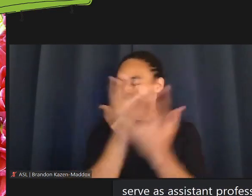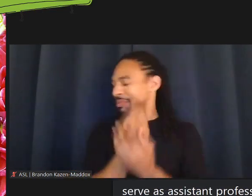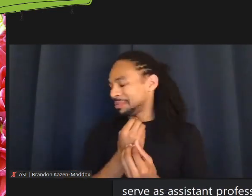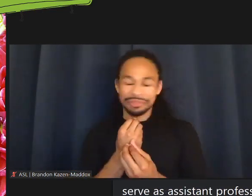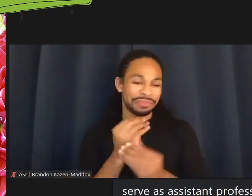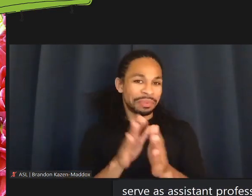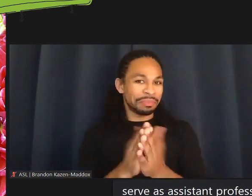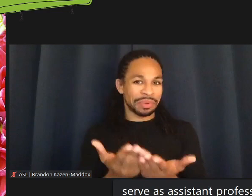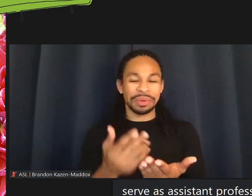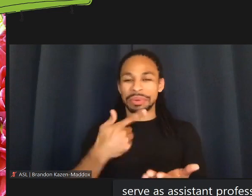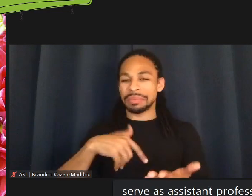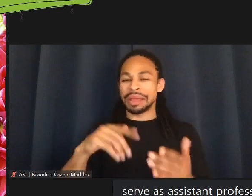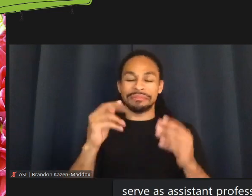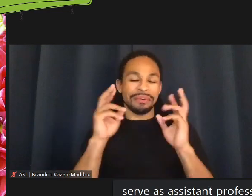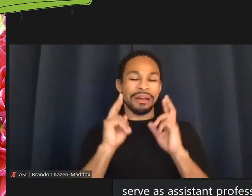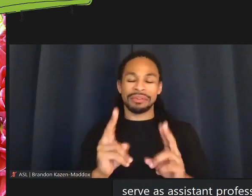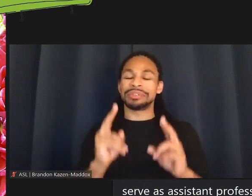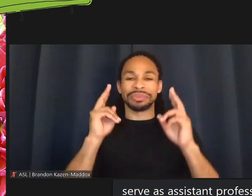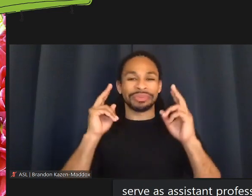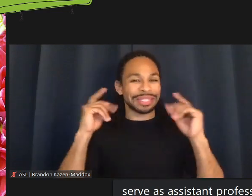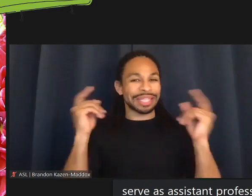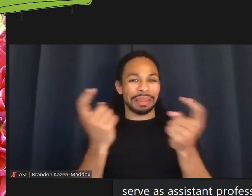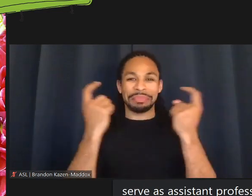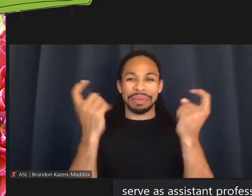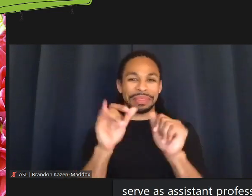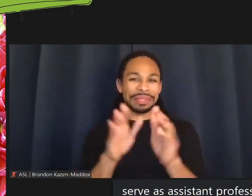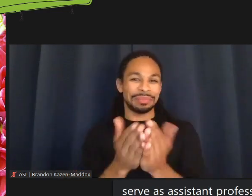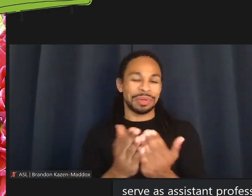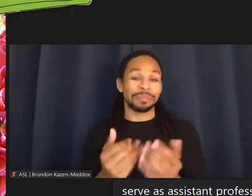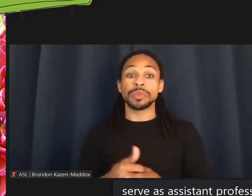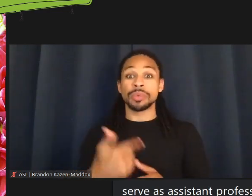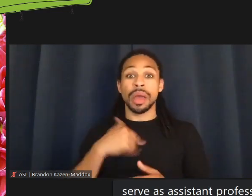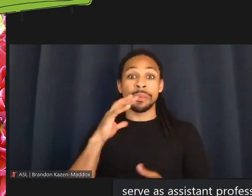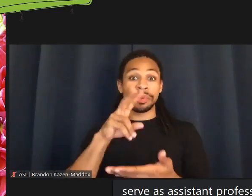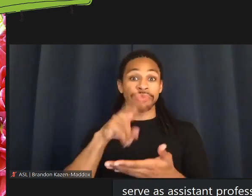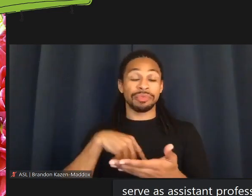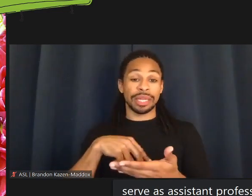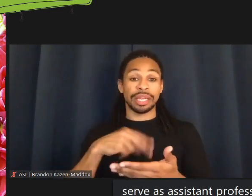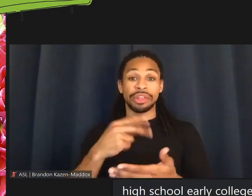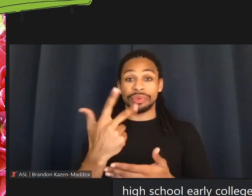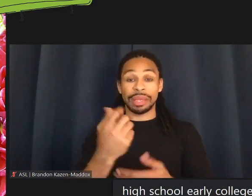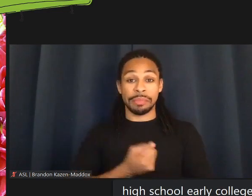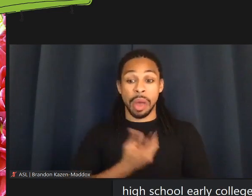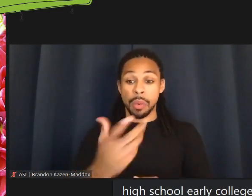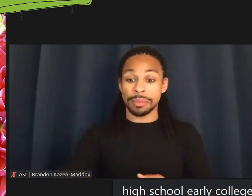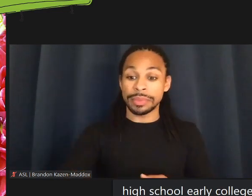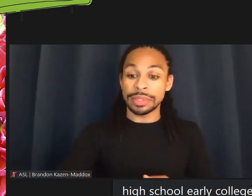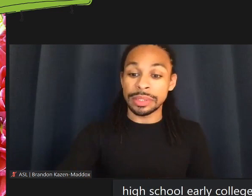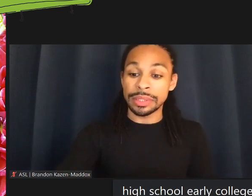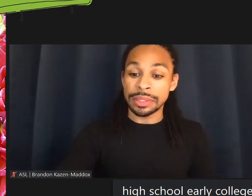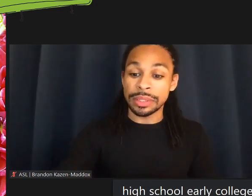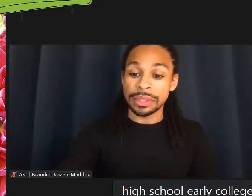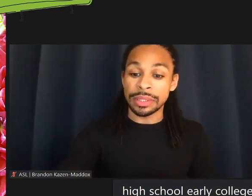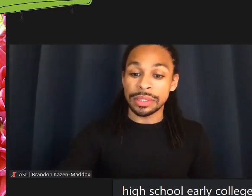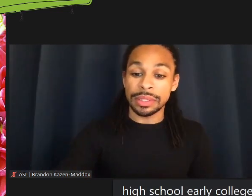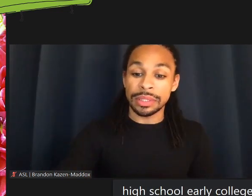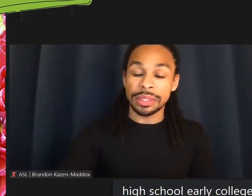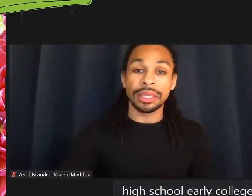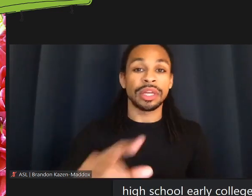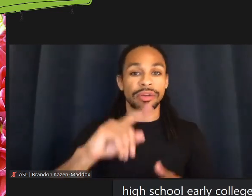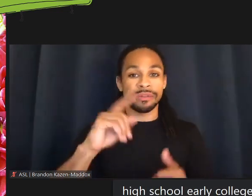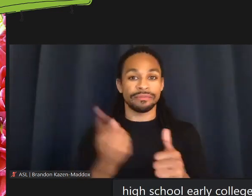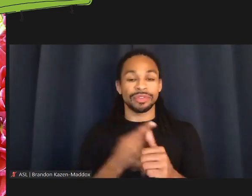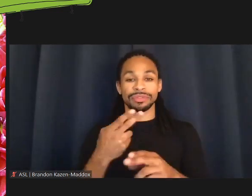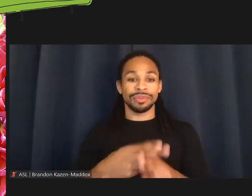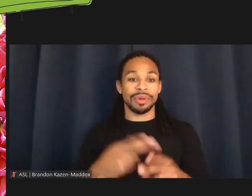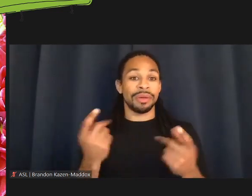the honor of celebrating together. I will be reading 3 poems, the first of which is called Doing